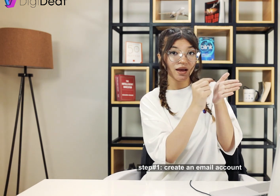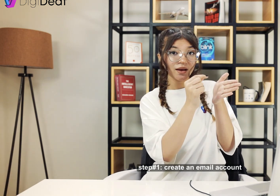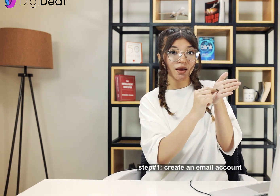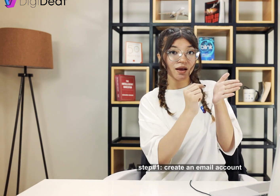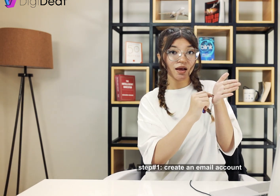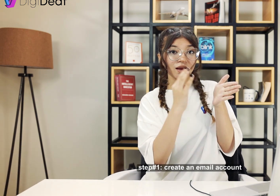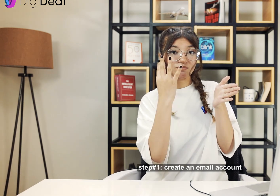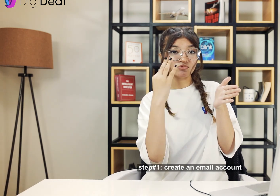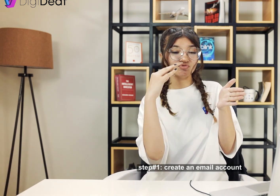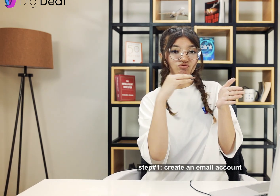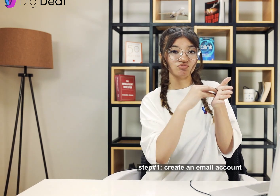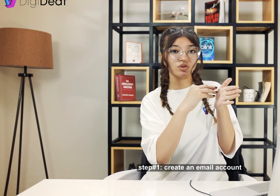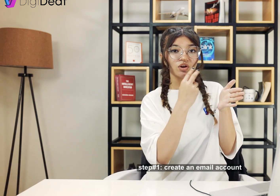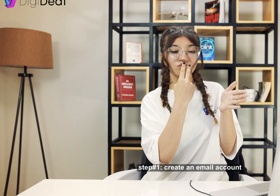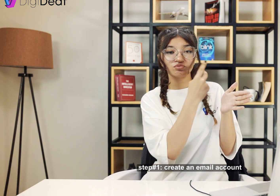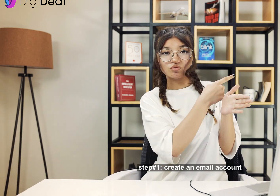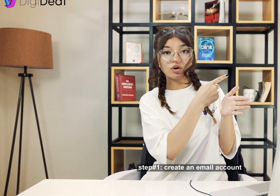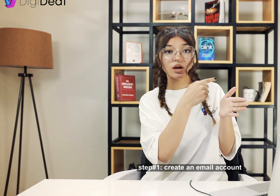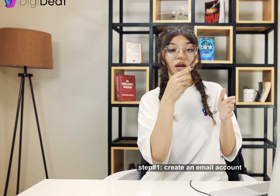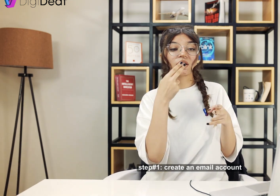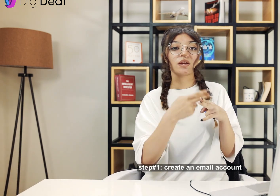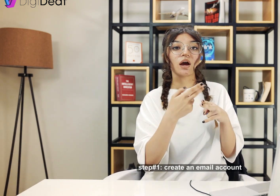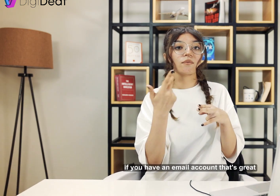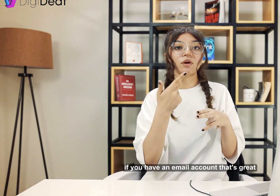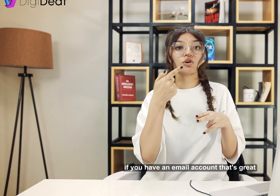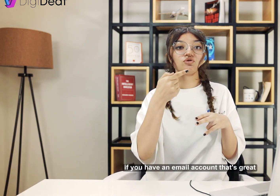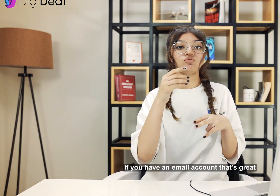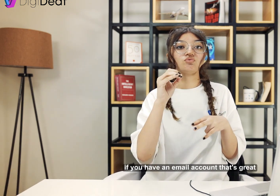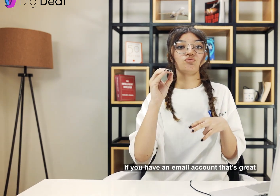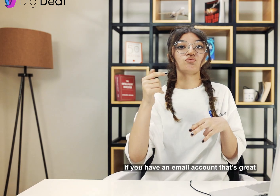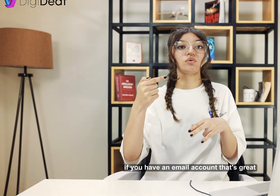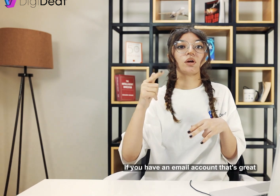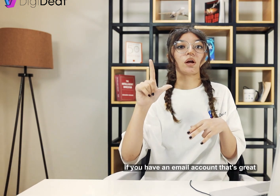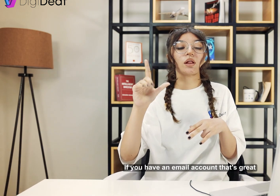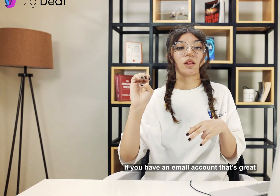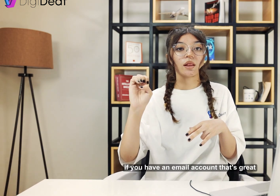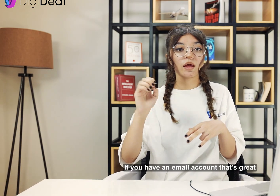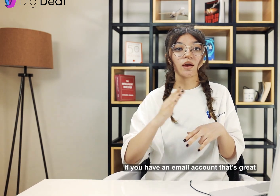Create an email account. If you have an email account, that's great.